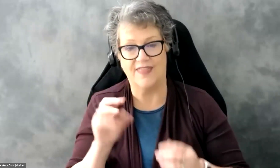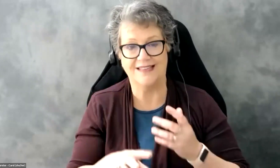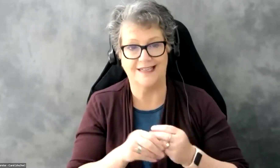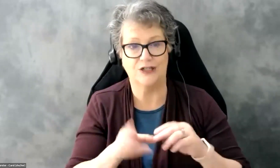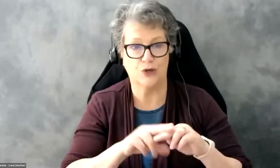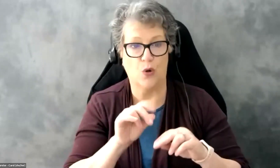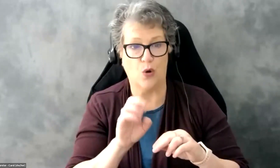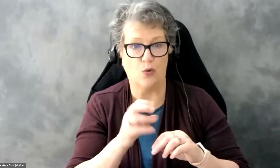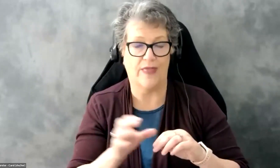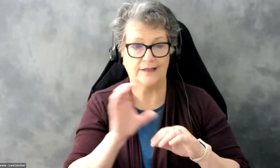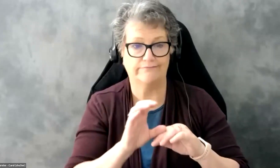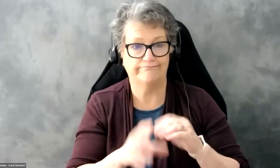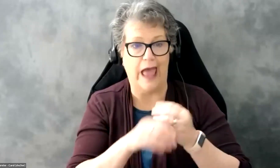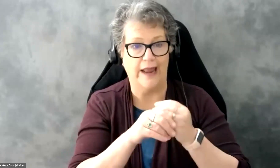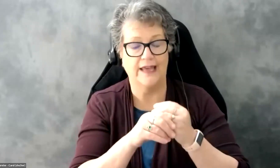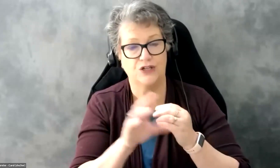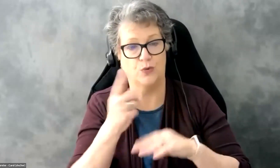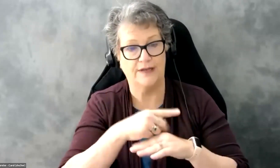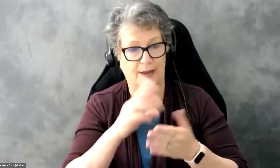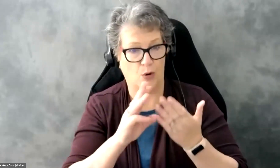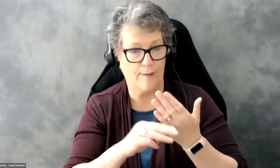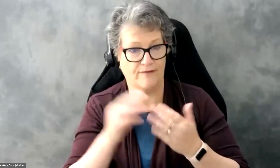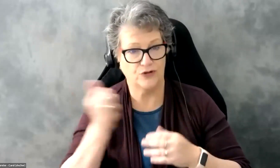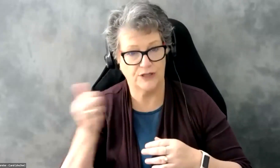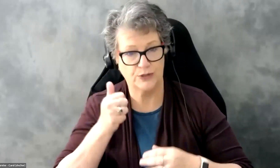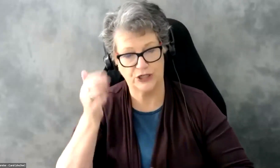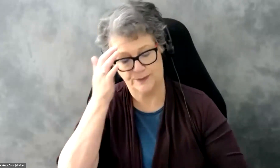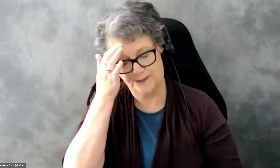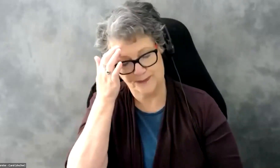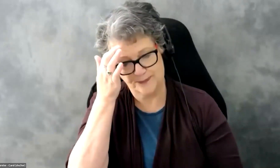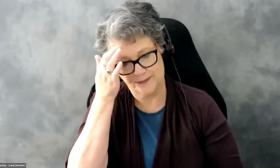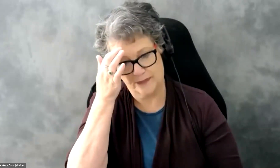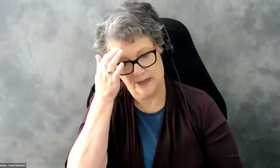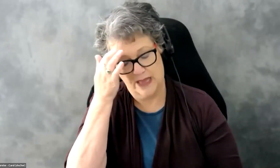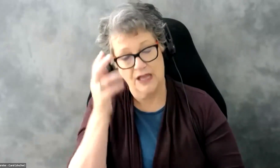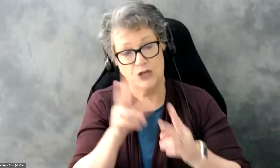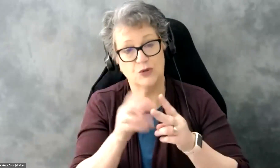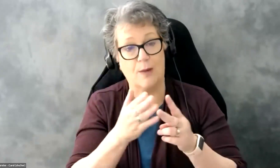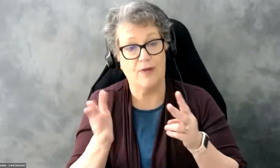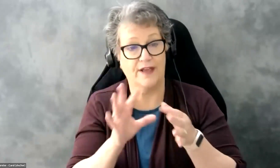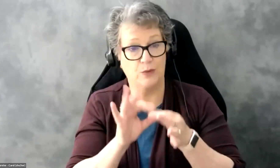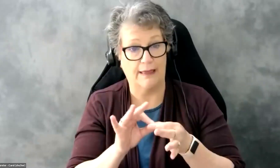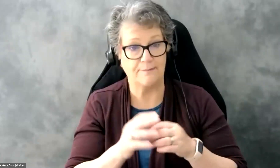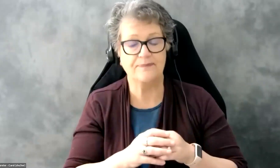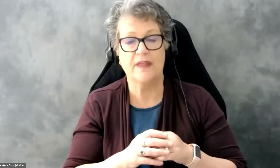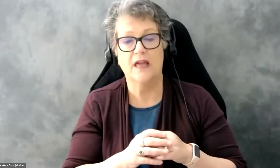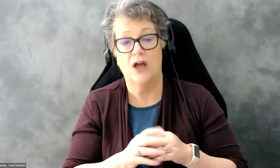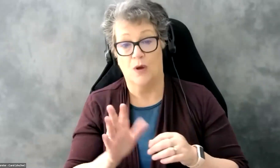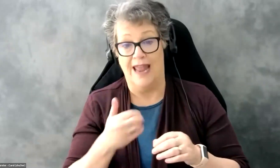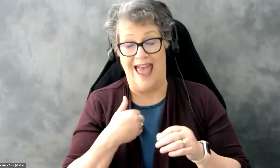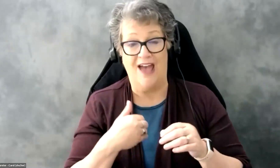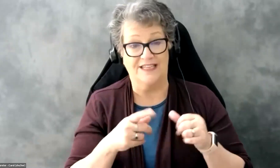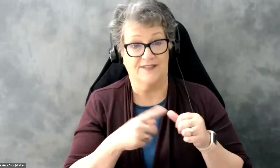transportation that's added on to day programs, etc. And so a couple different things as it relates to this. We're going to have this initial